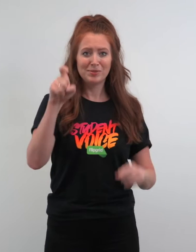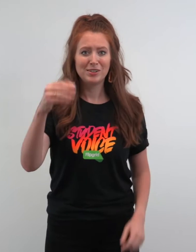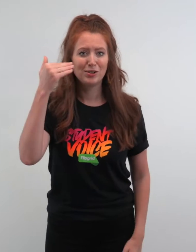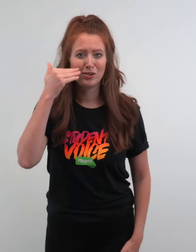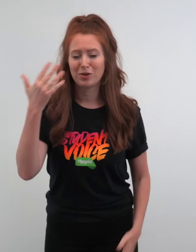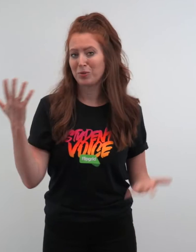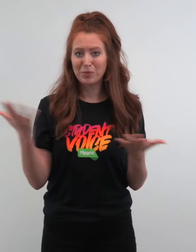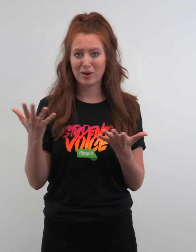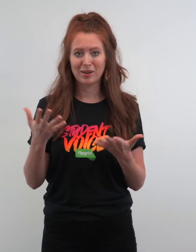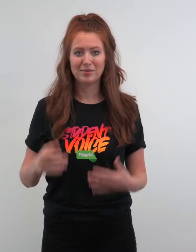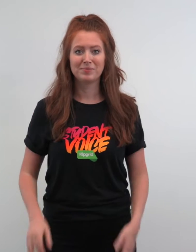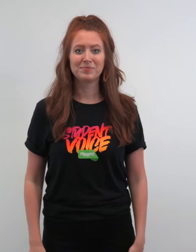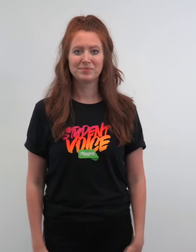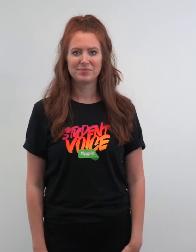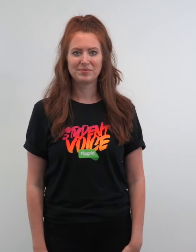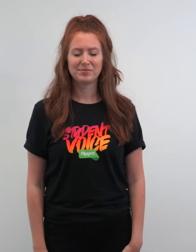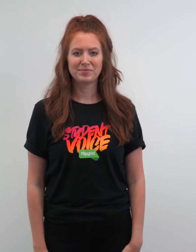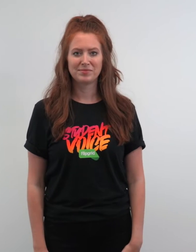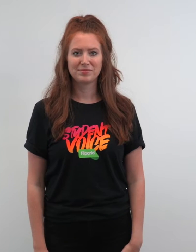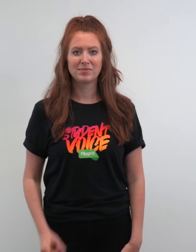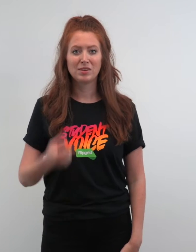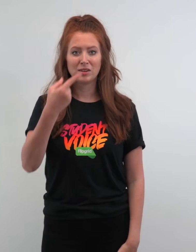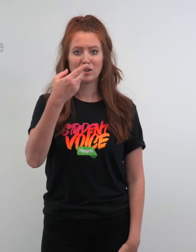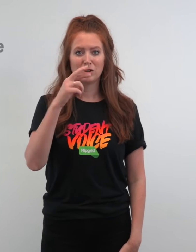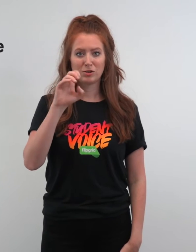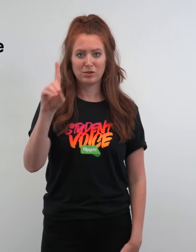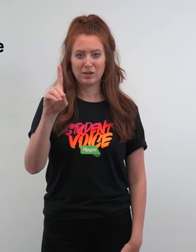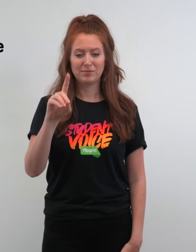Important terms you need to know are grid.